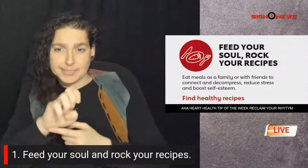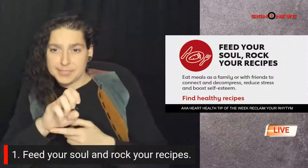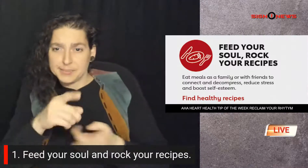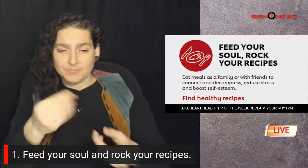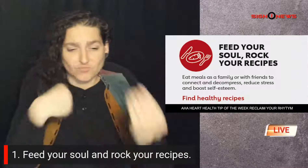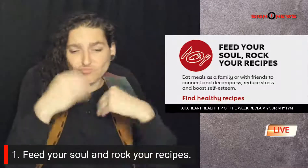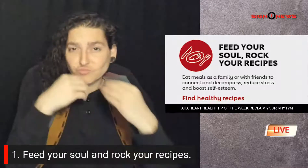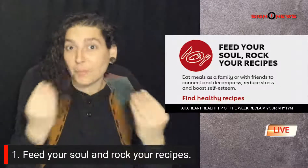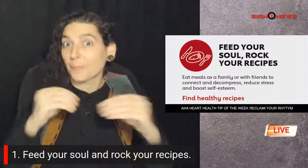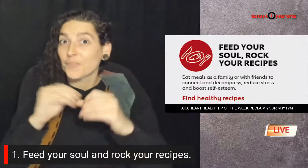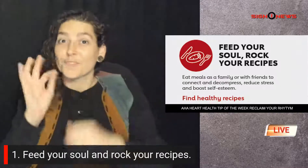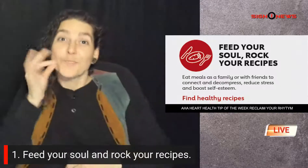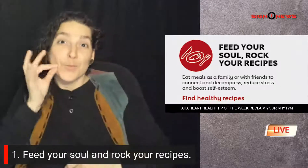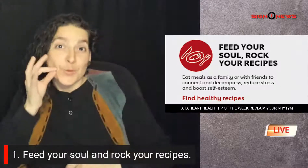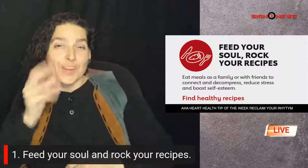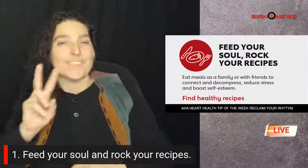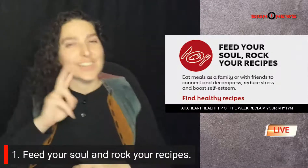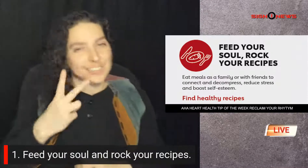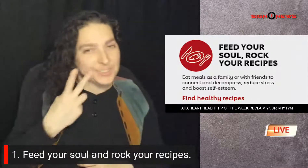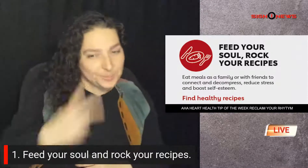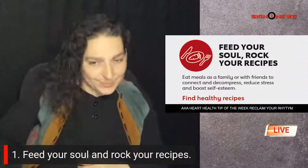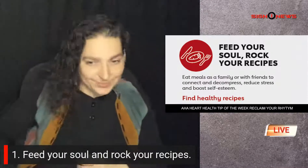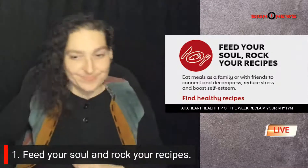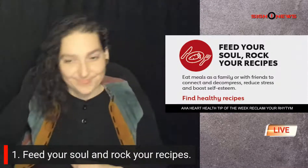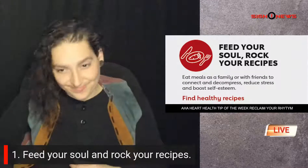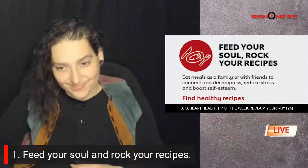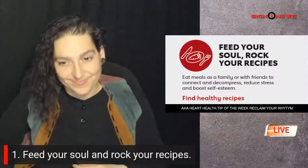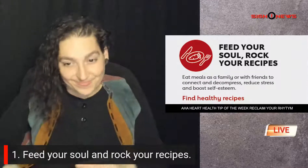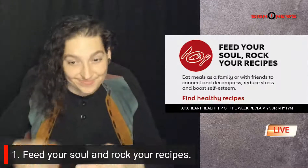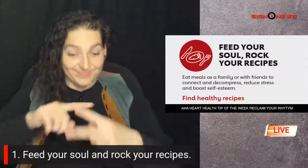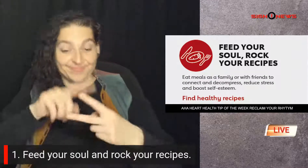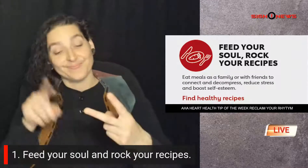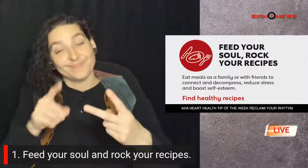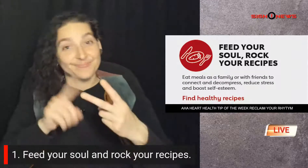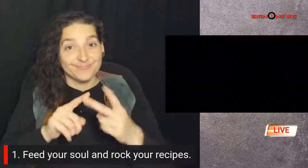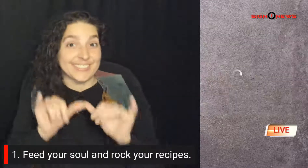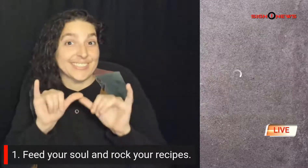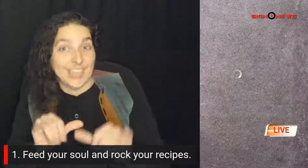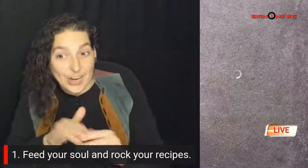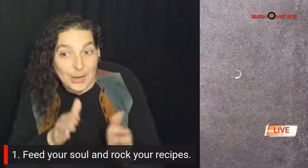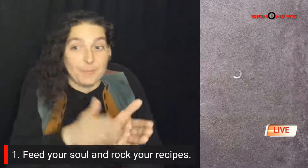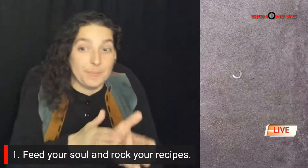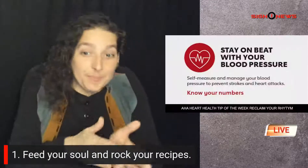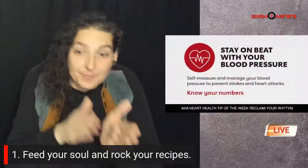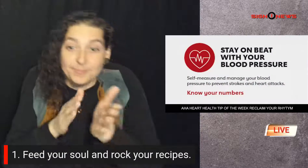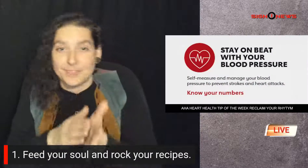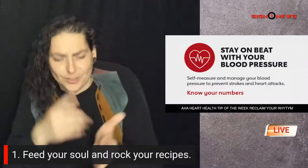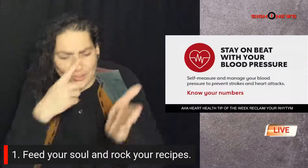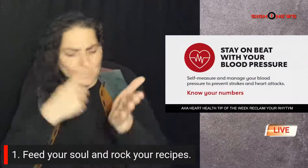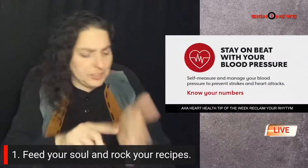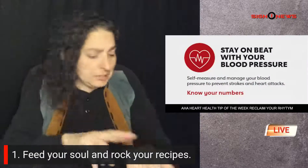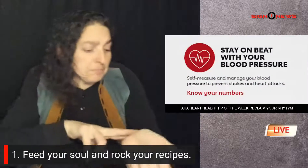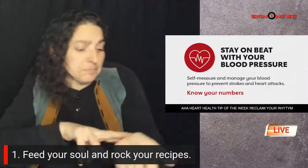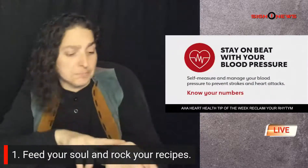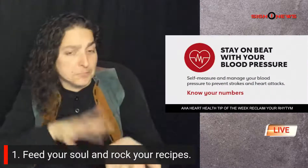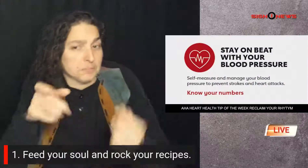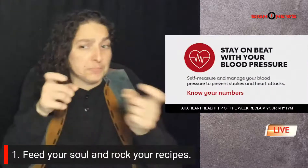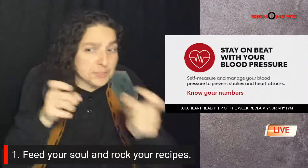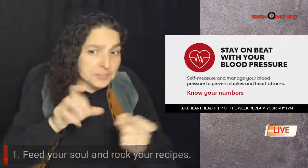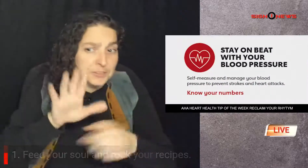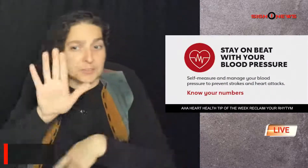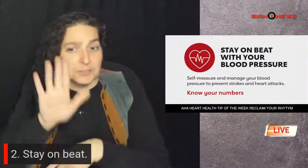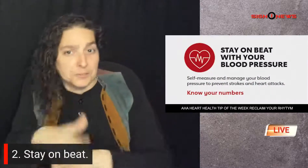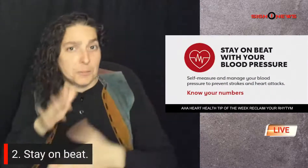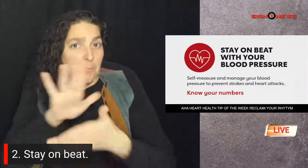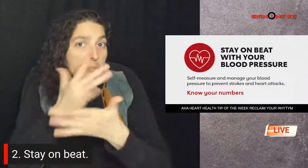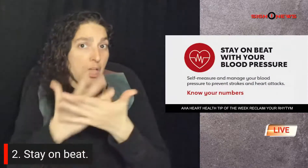your recipes by eating more fruits and vegetables. Number 2,